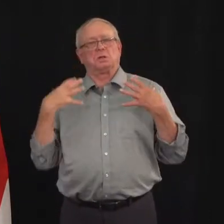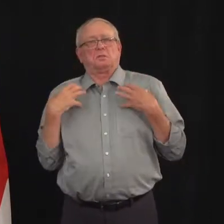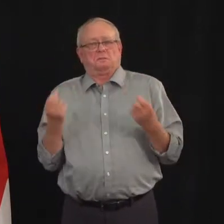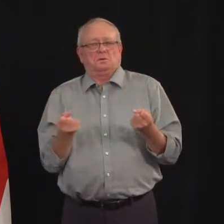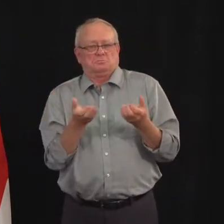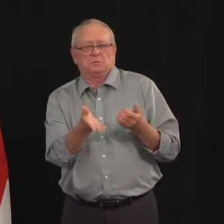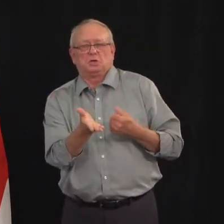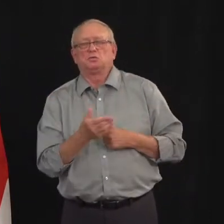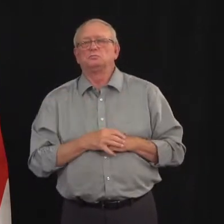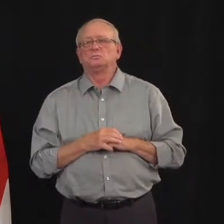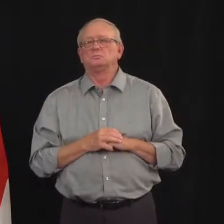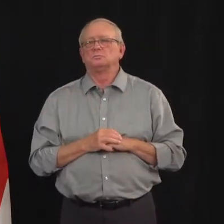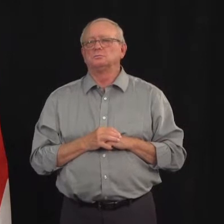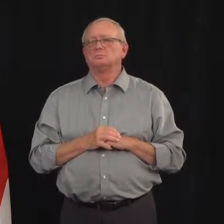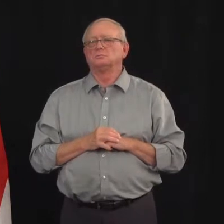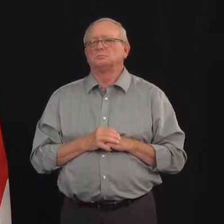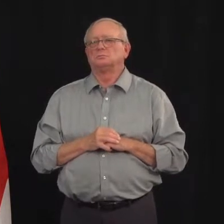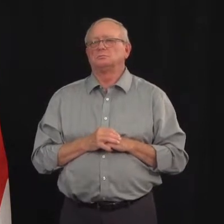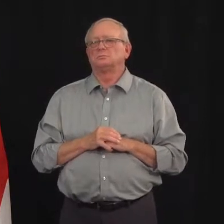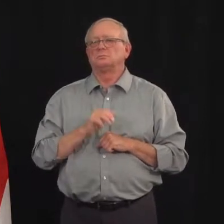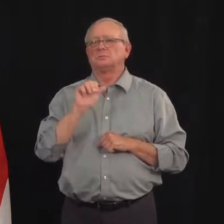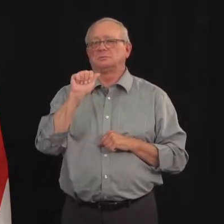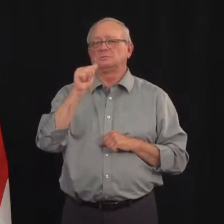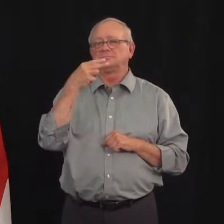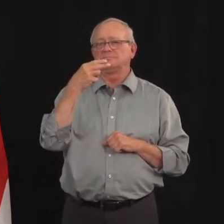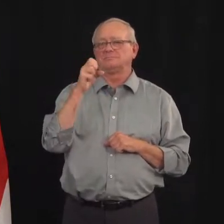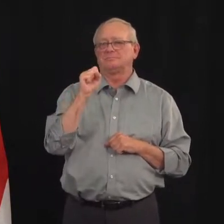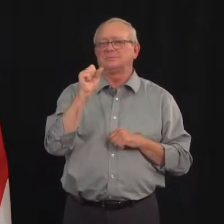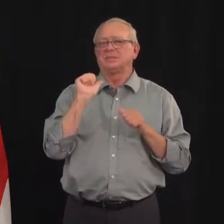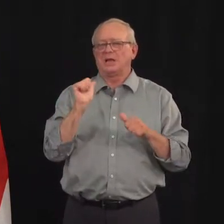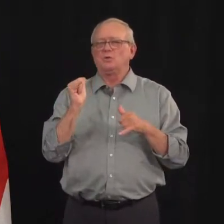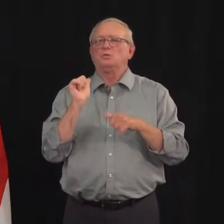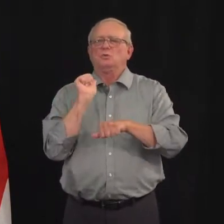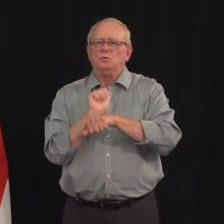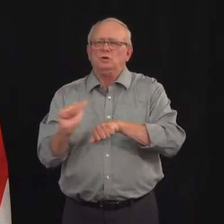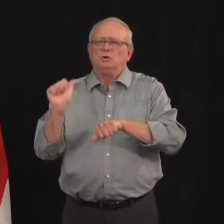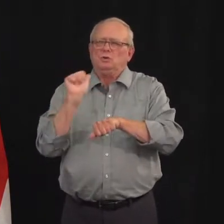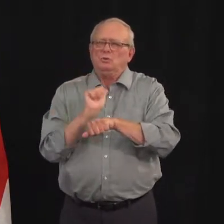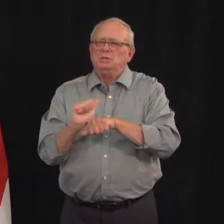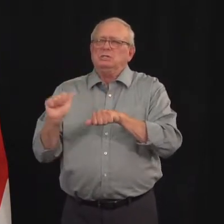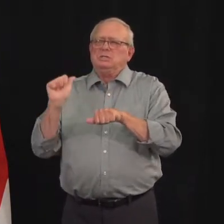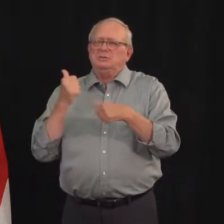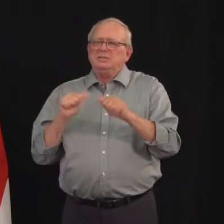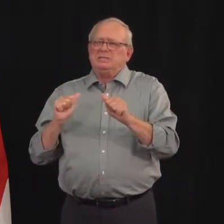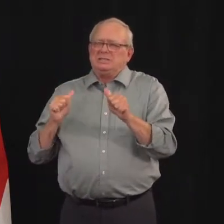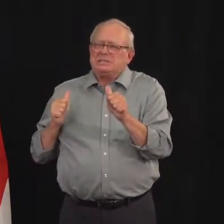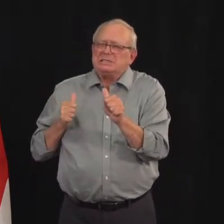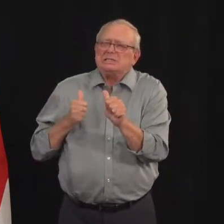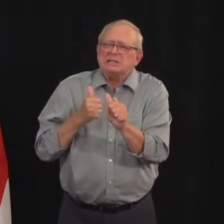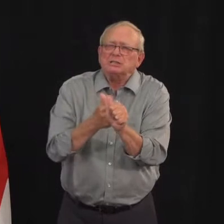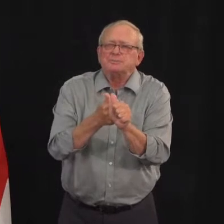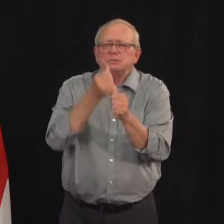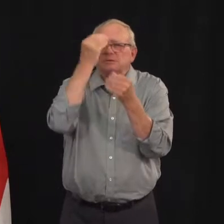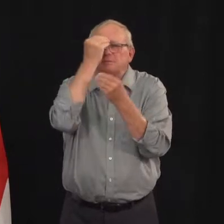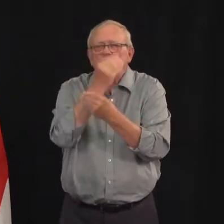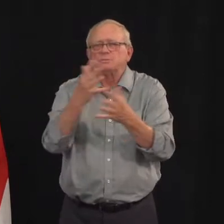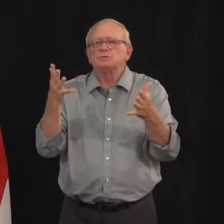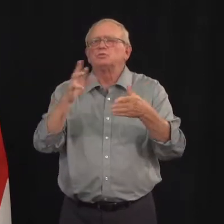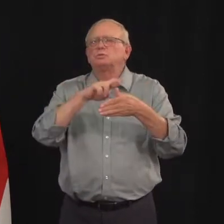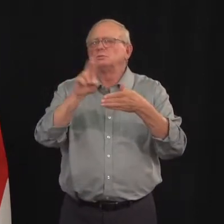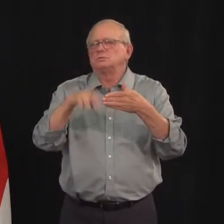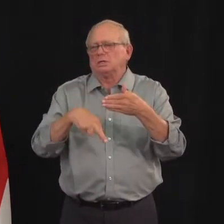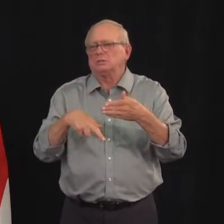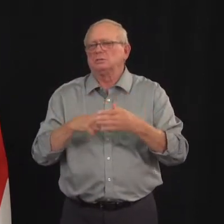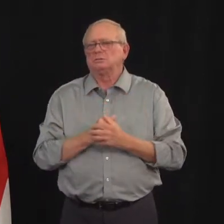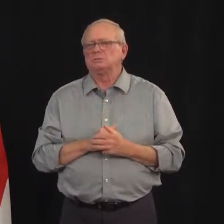wait times between testing and results and to connect those who have COVID-19 or contacts of cases to our public